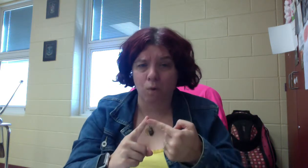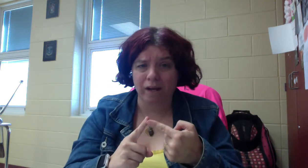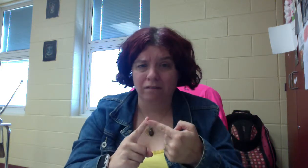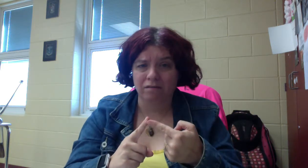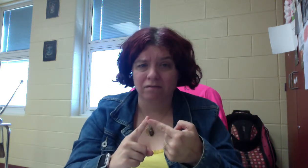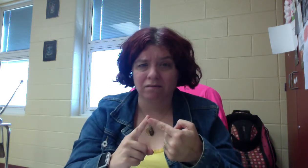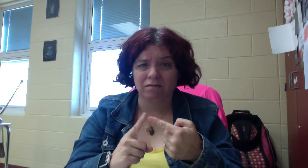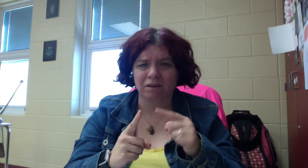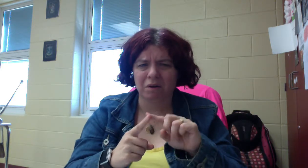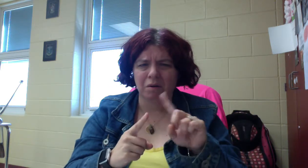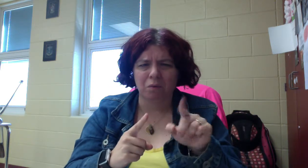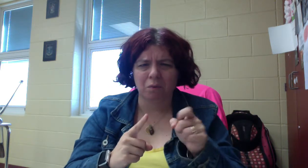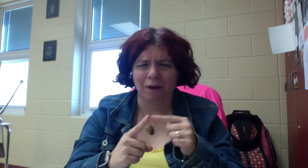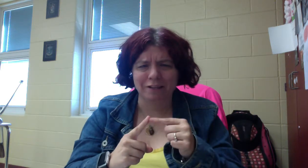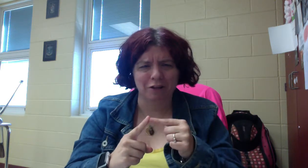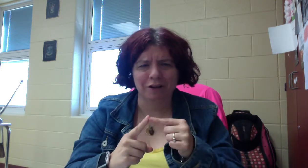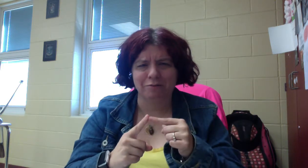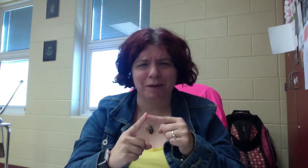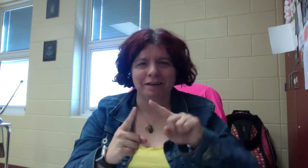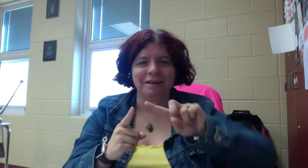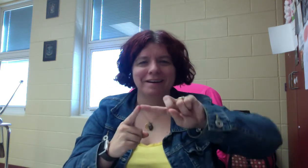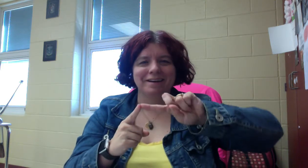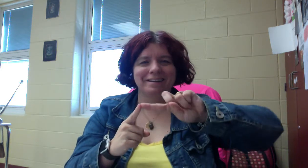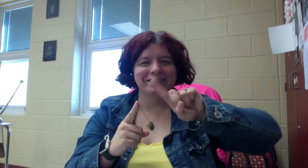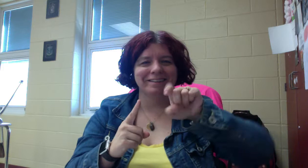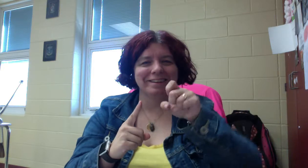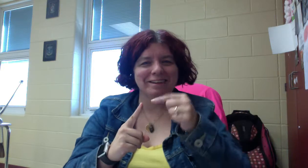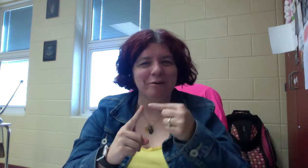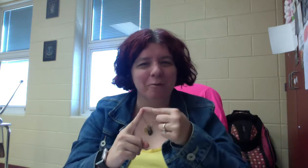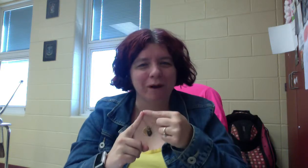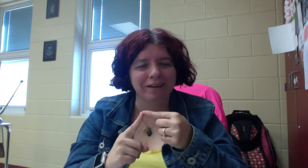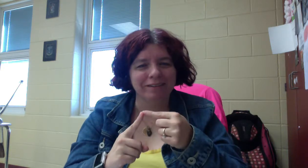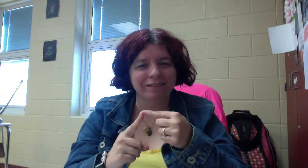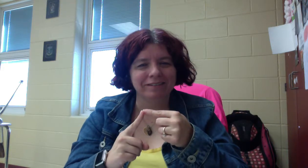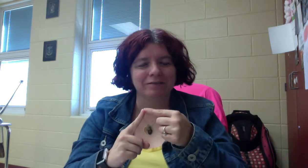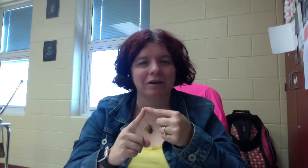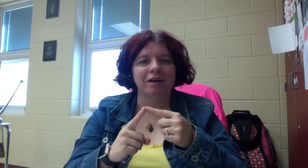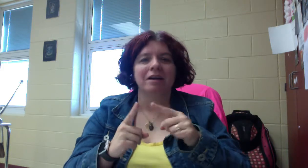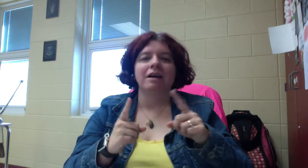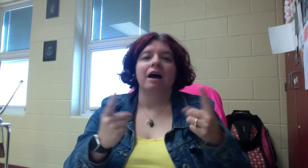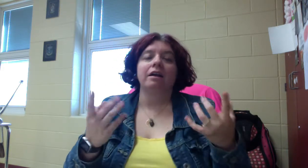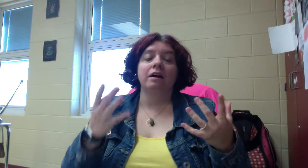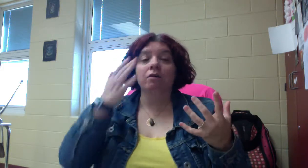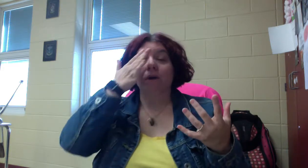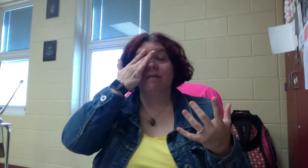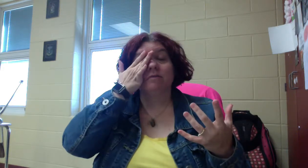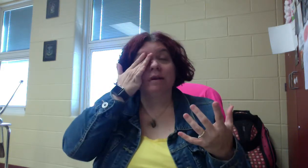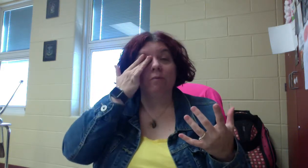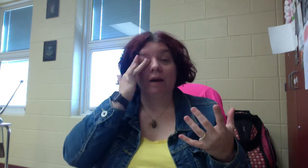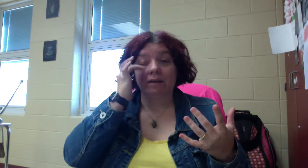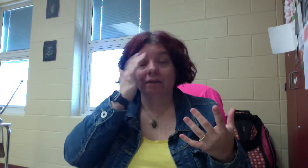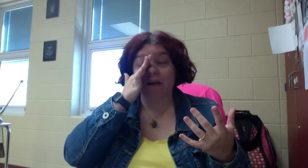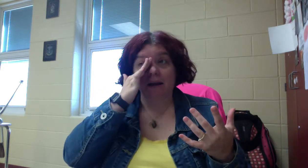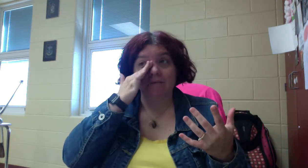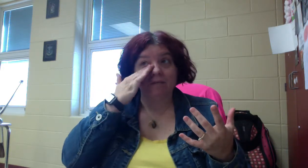When. When, sorry, that was bad. When, okay? Another way of doing when that I have